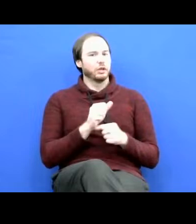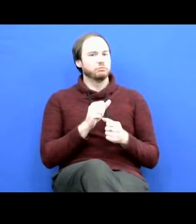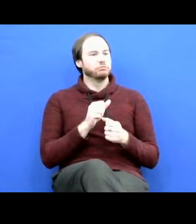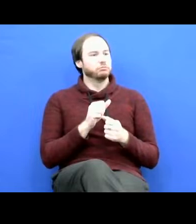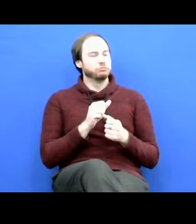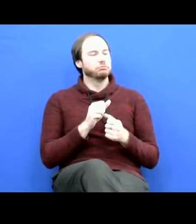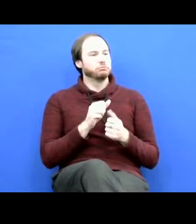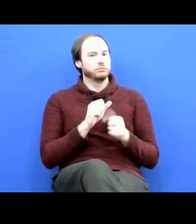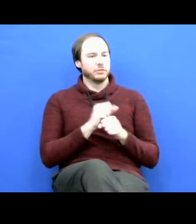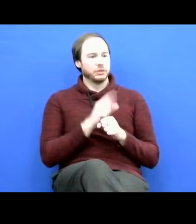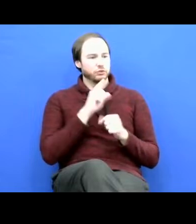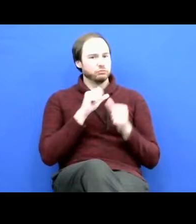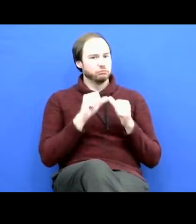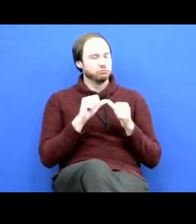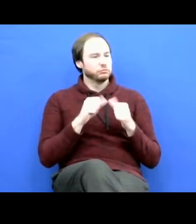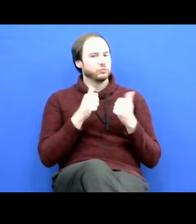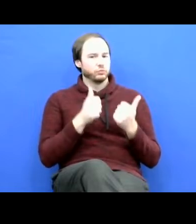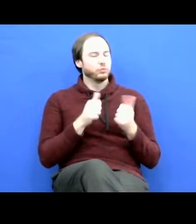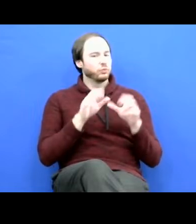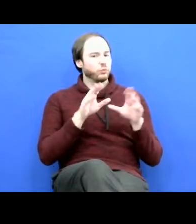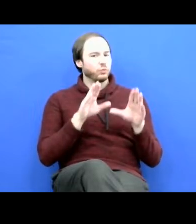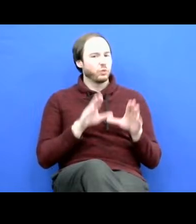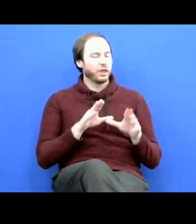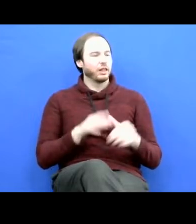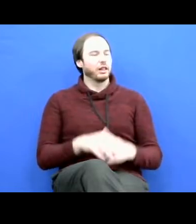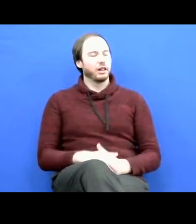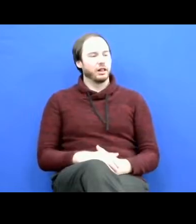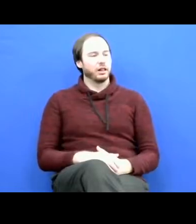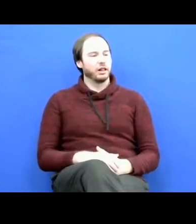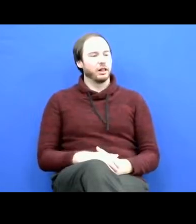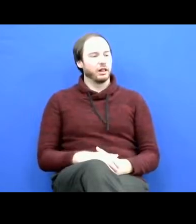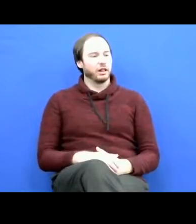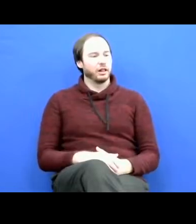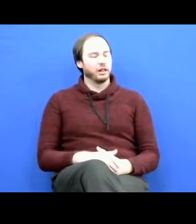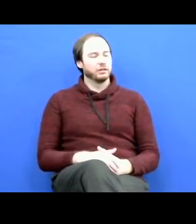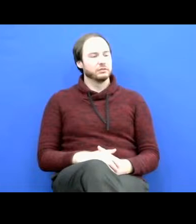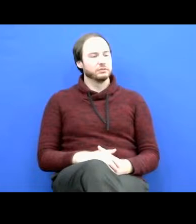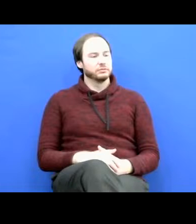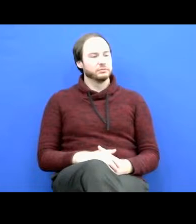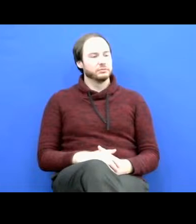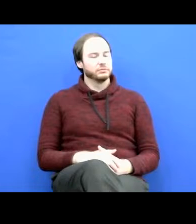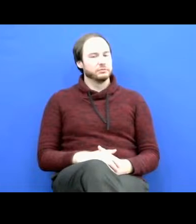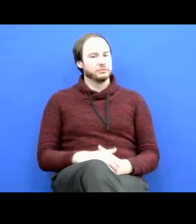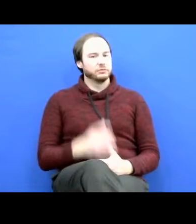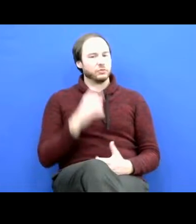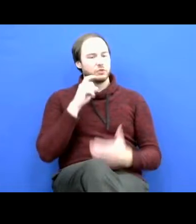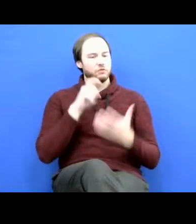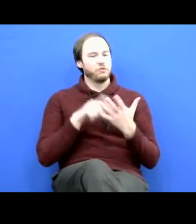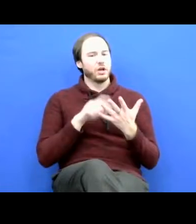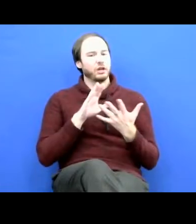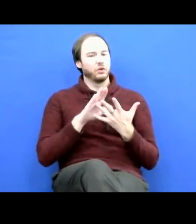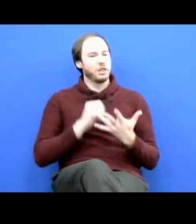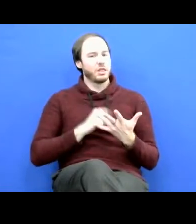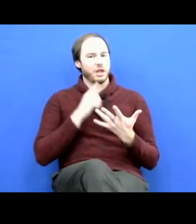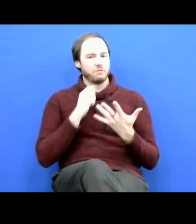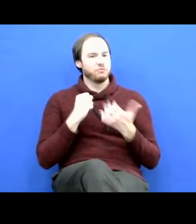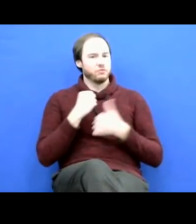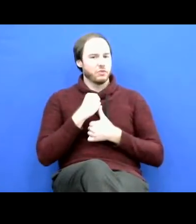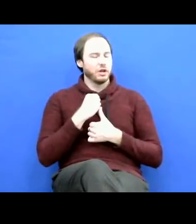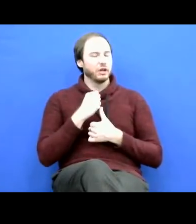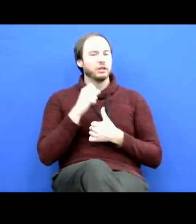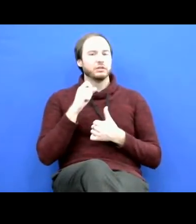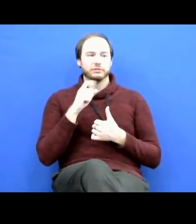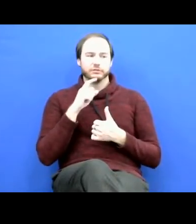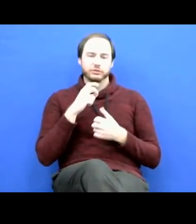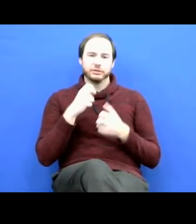day job, or day job and her family come first or more important. It was a tough choice in the election,